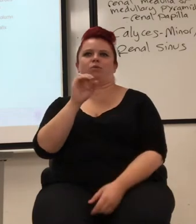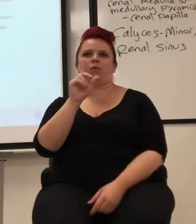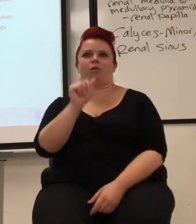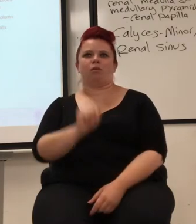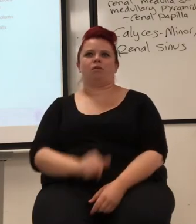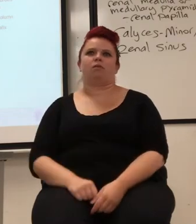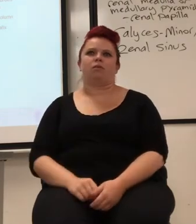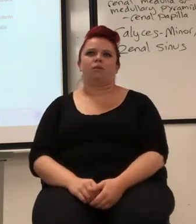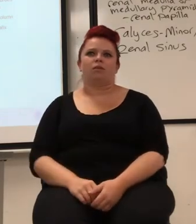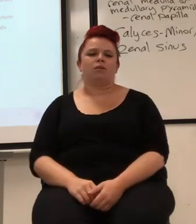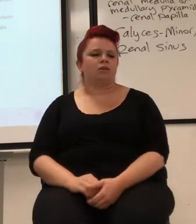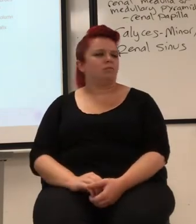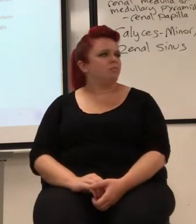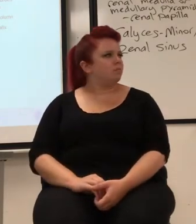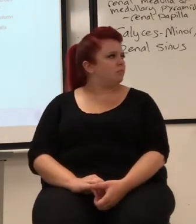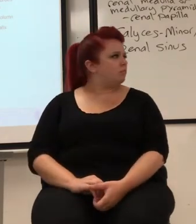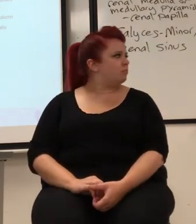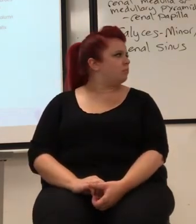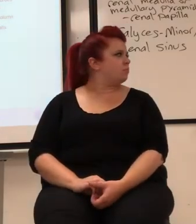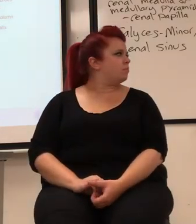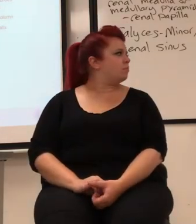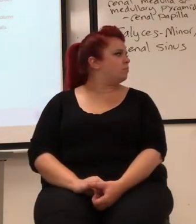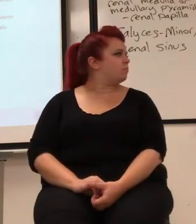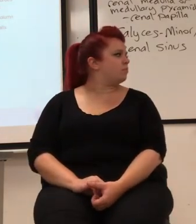So let me write that down.